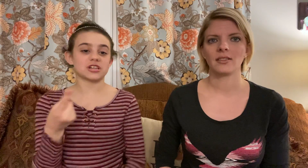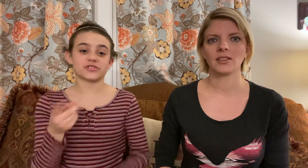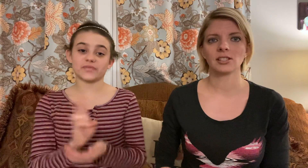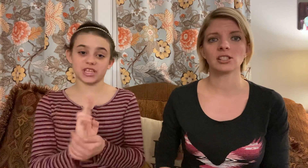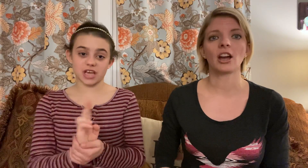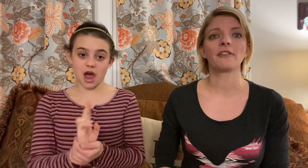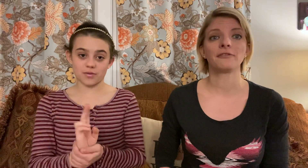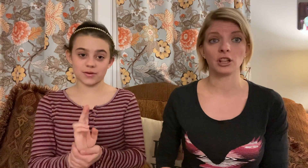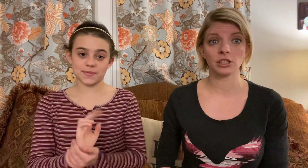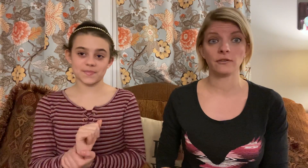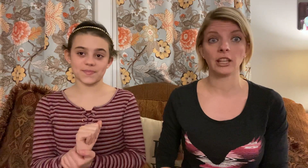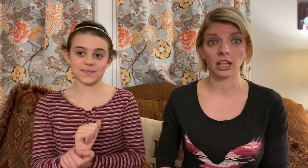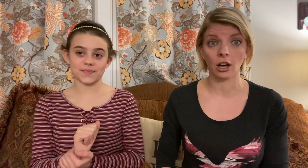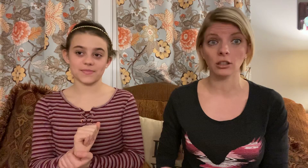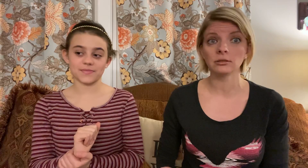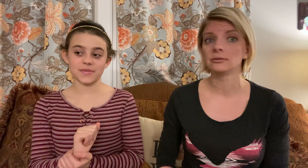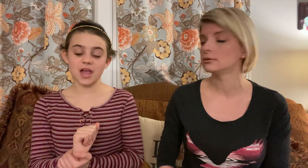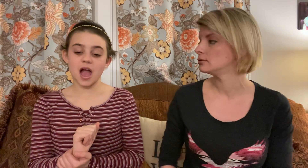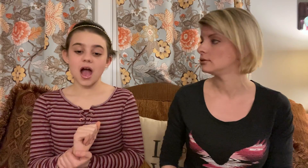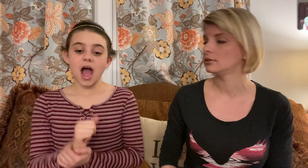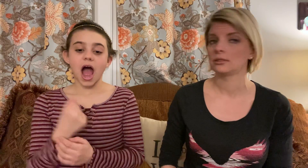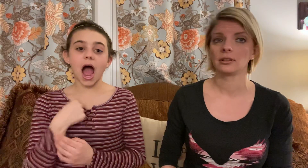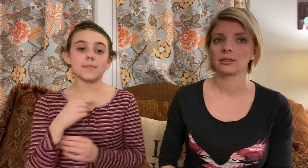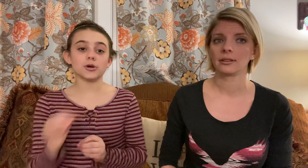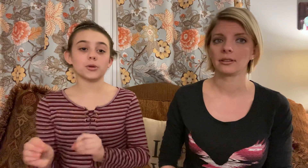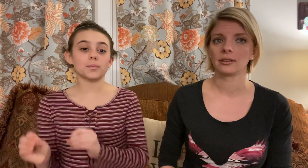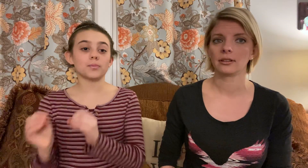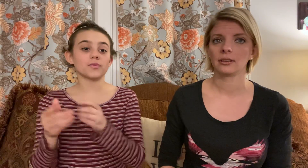This is our first video. I'm